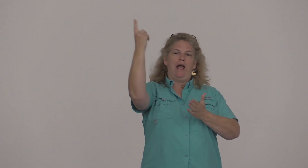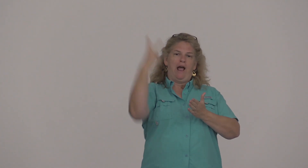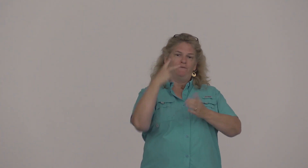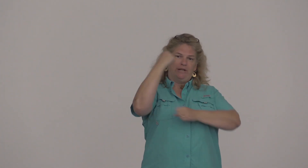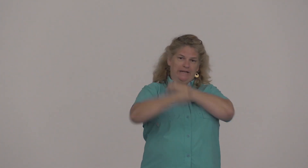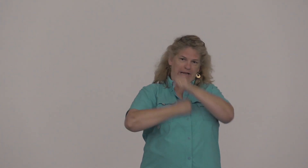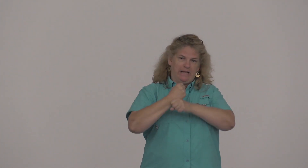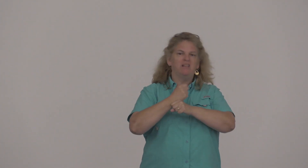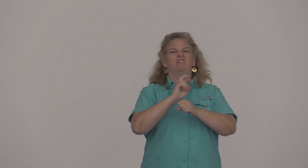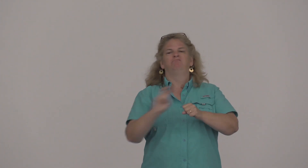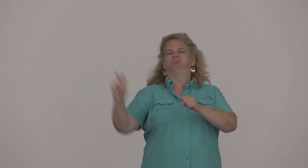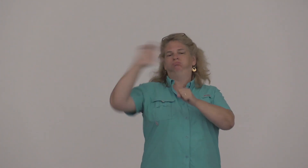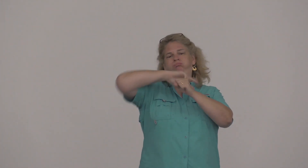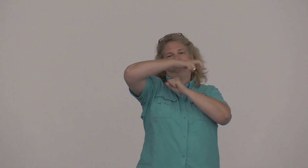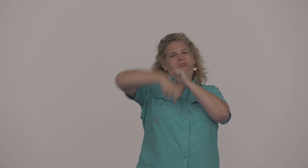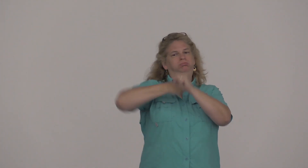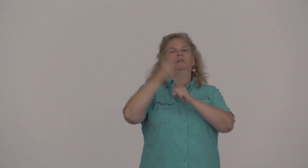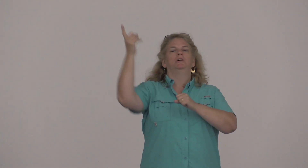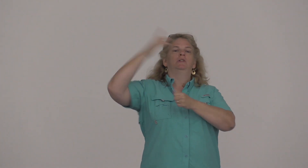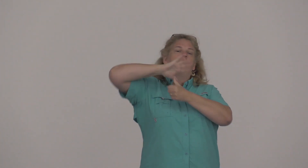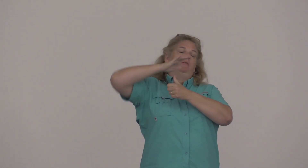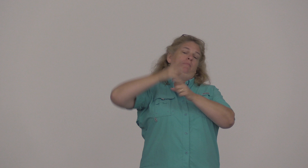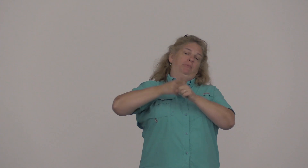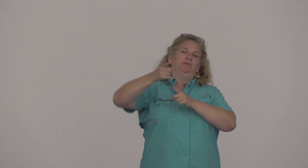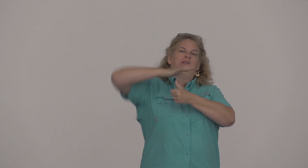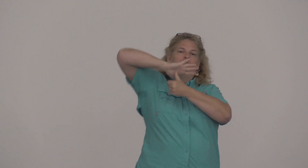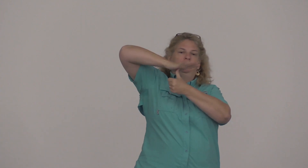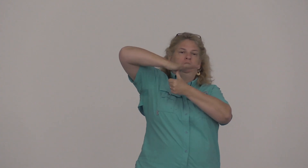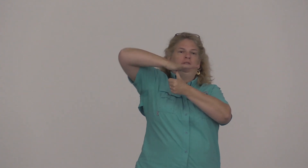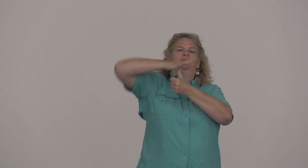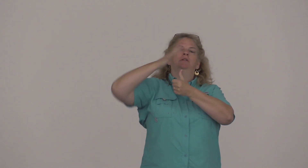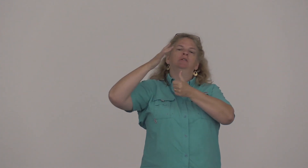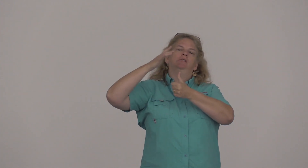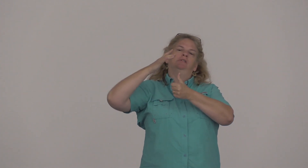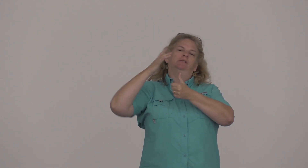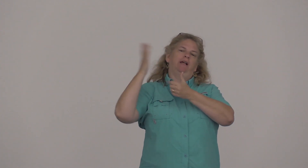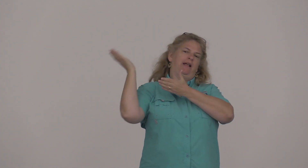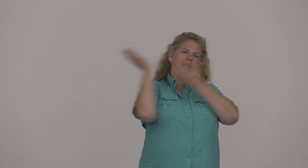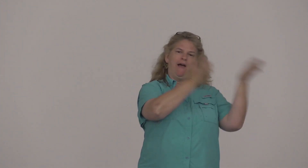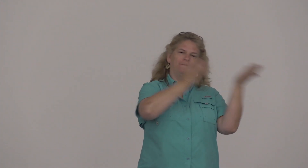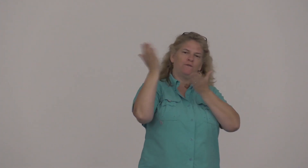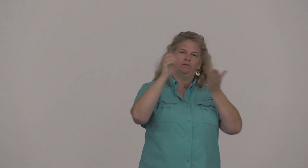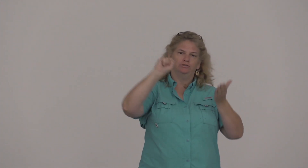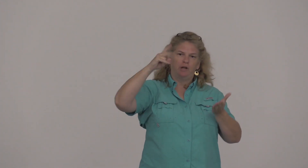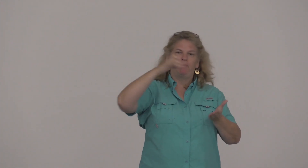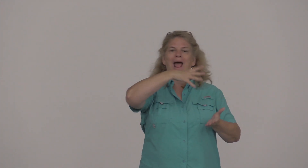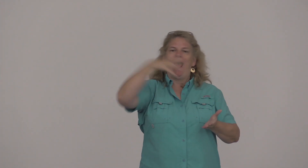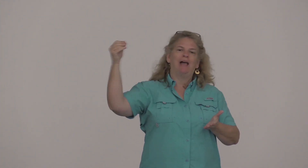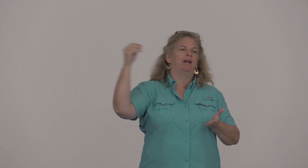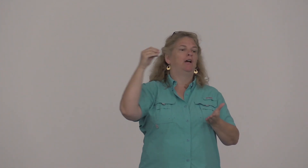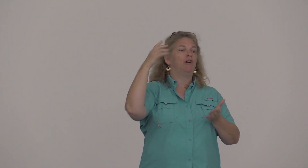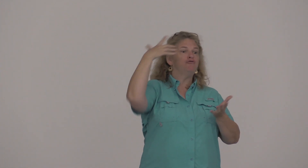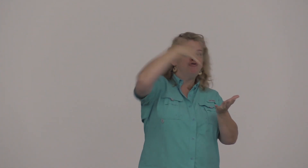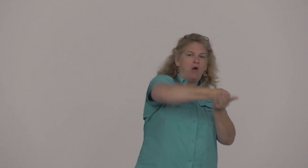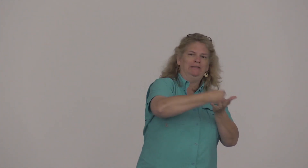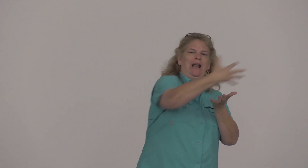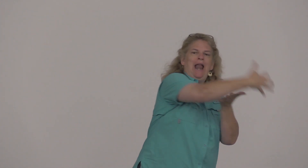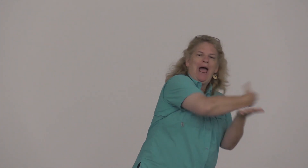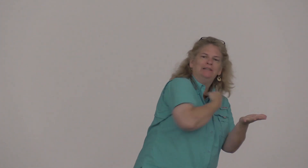My older brother graduated in 13 and a half years, and he was a helicopter pilot.